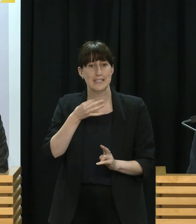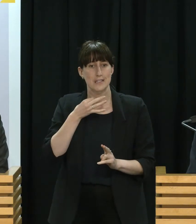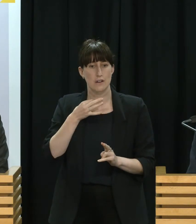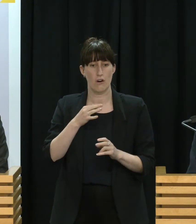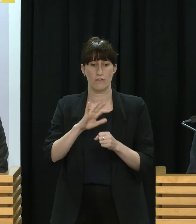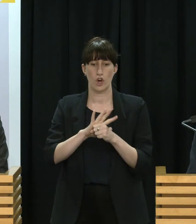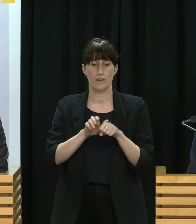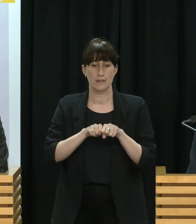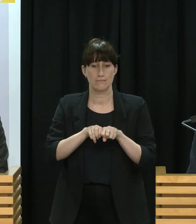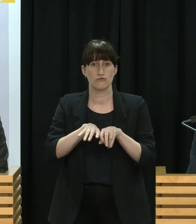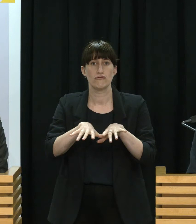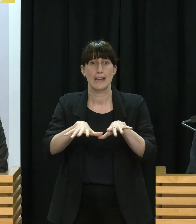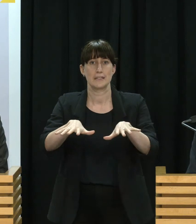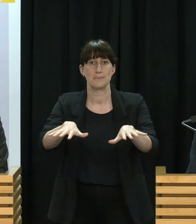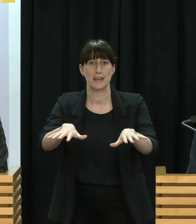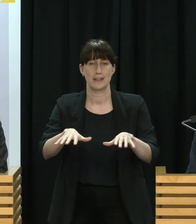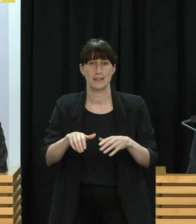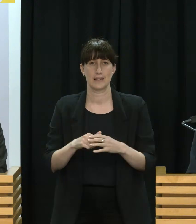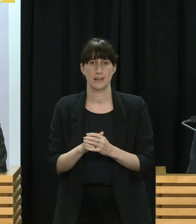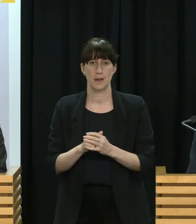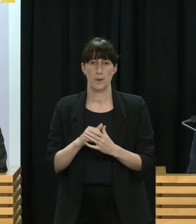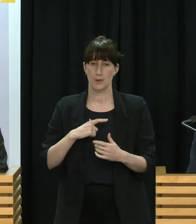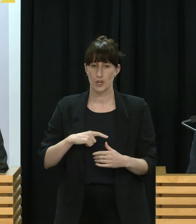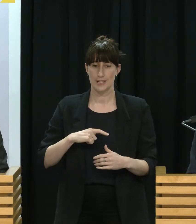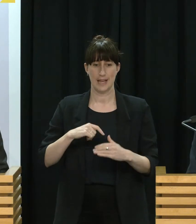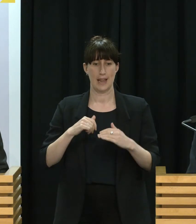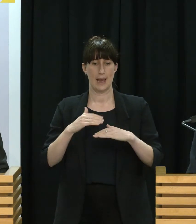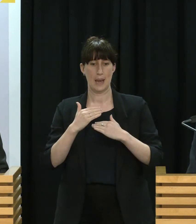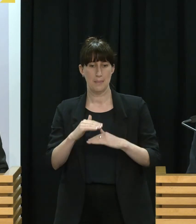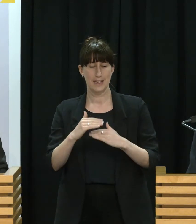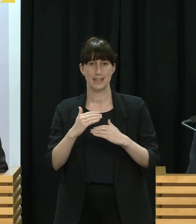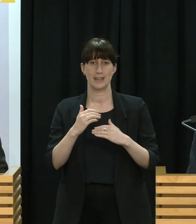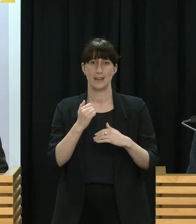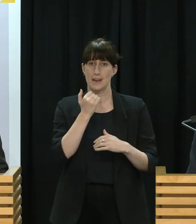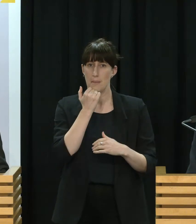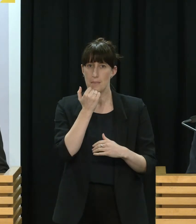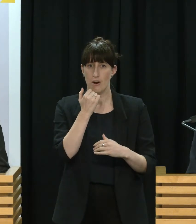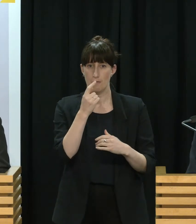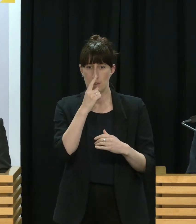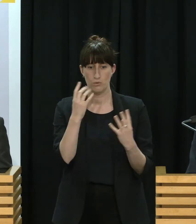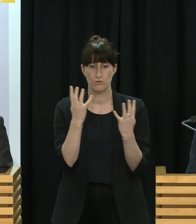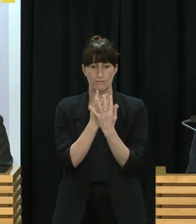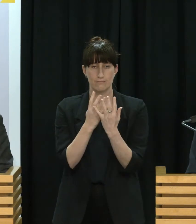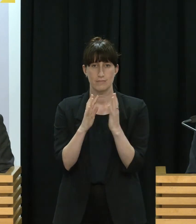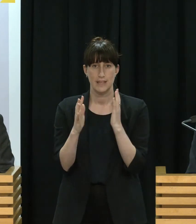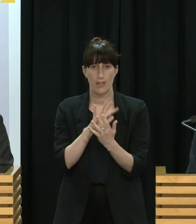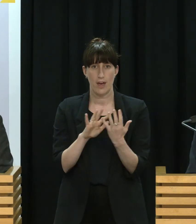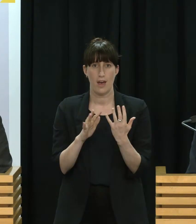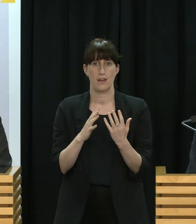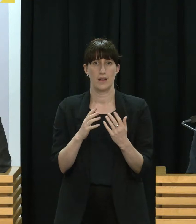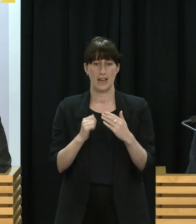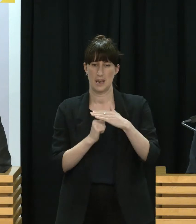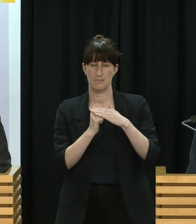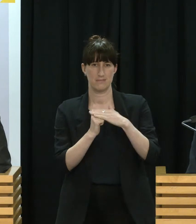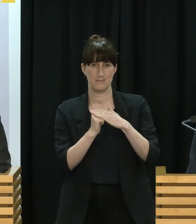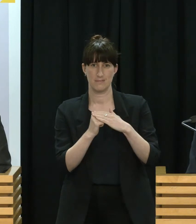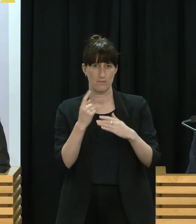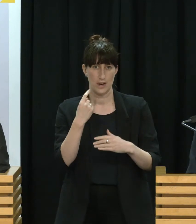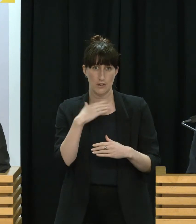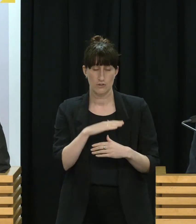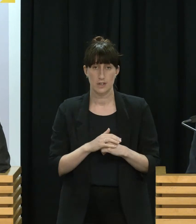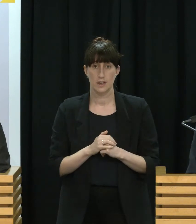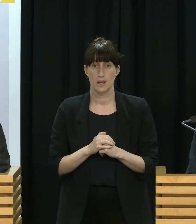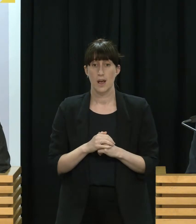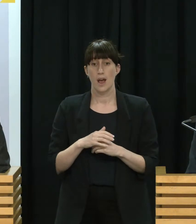any further transmission within our community by limiting those gathering sizes and so on. If the decision is to lift the measures at that